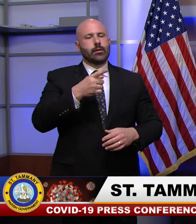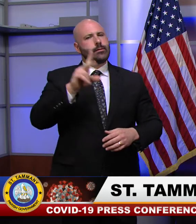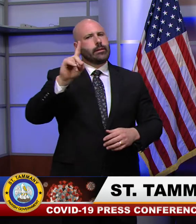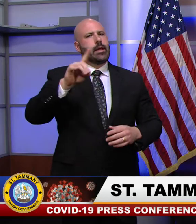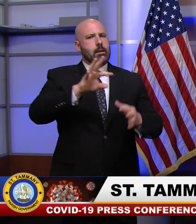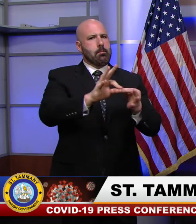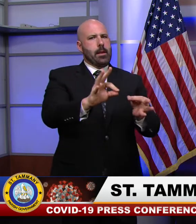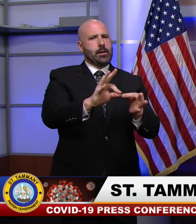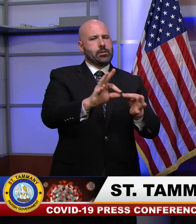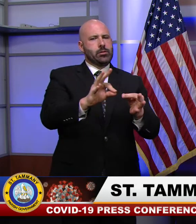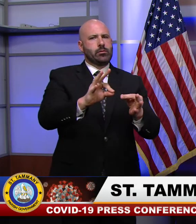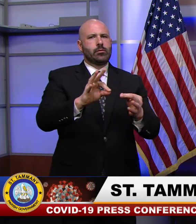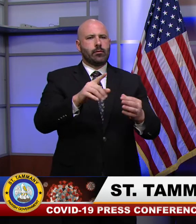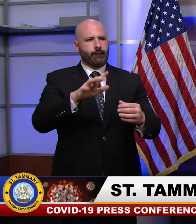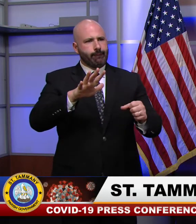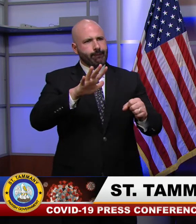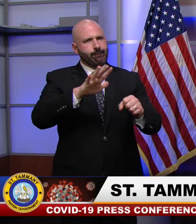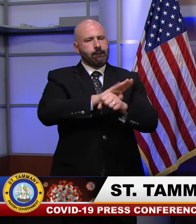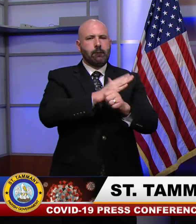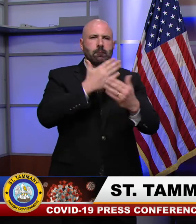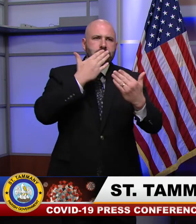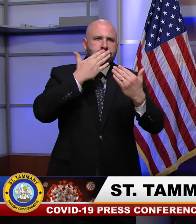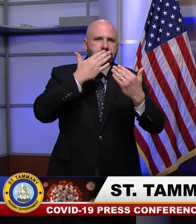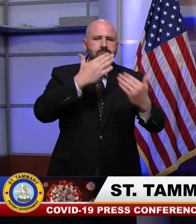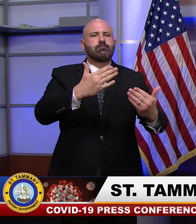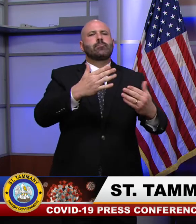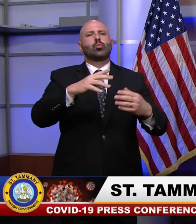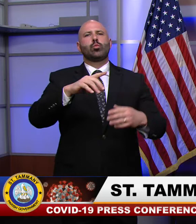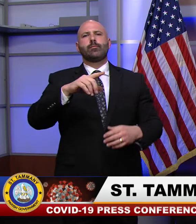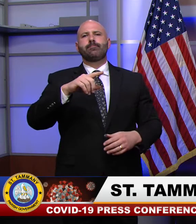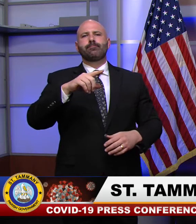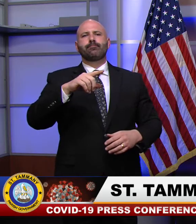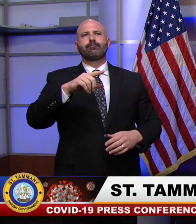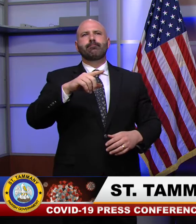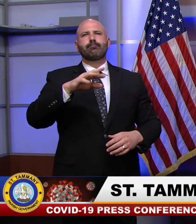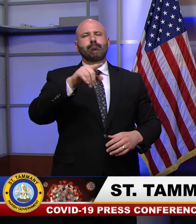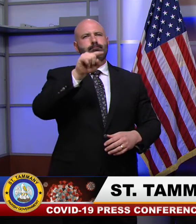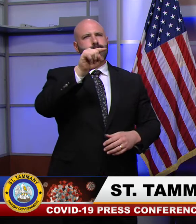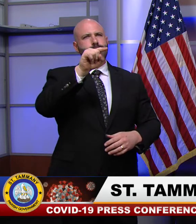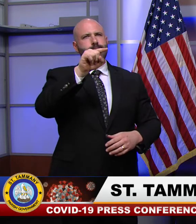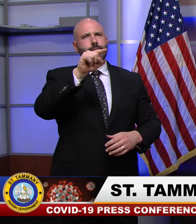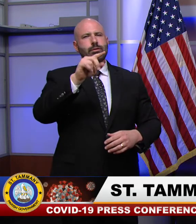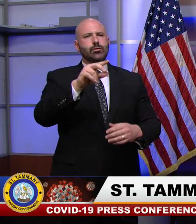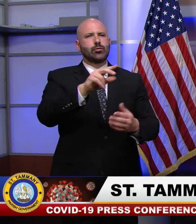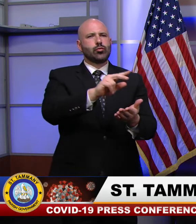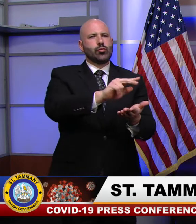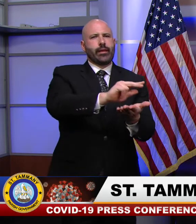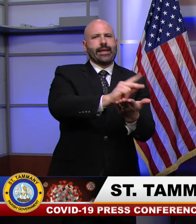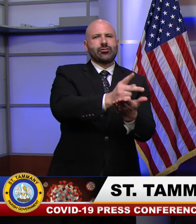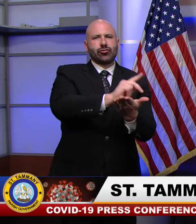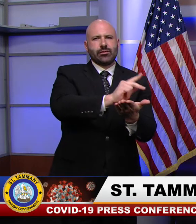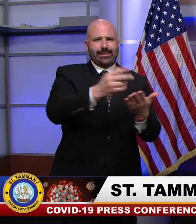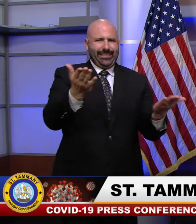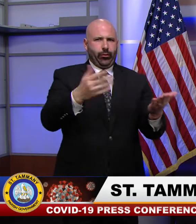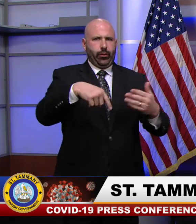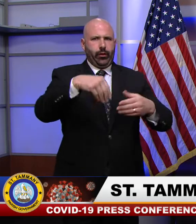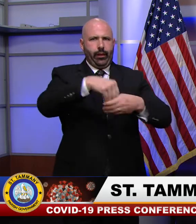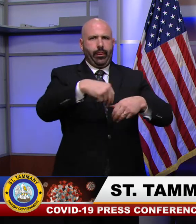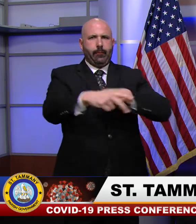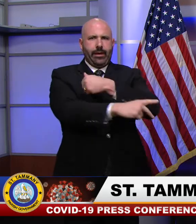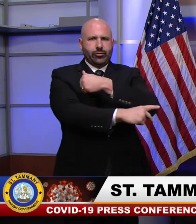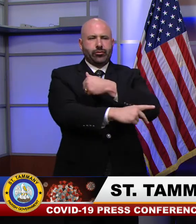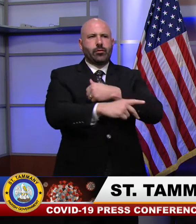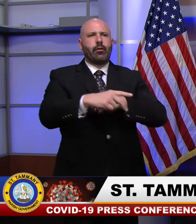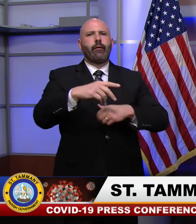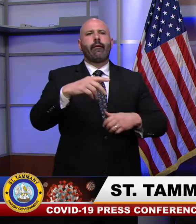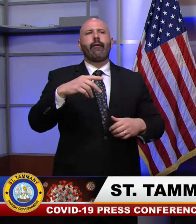appreciation to particularly the kitchen and the